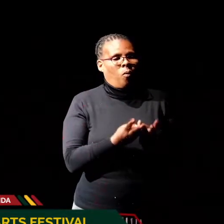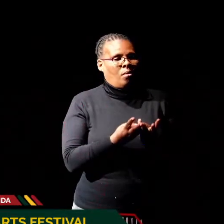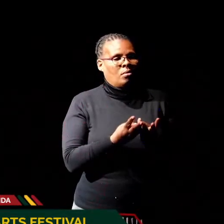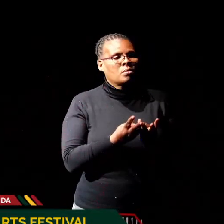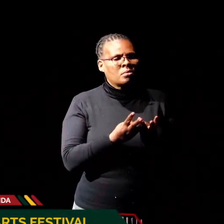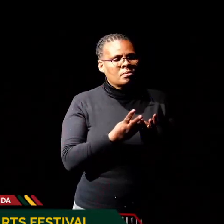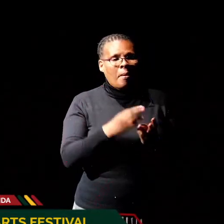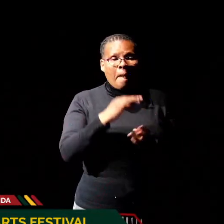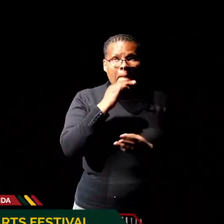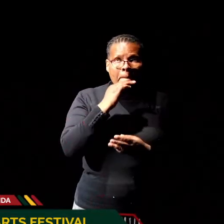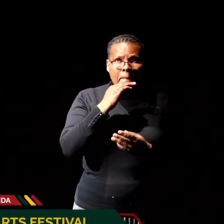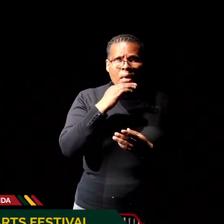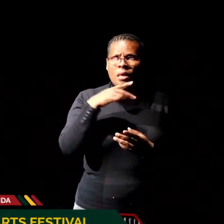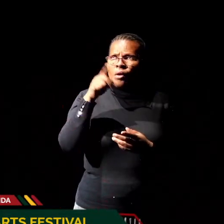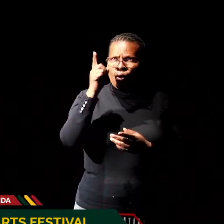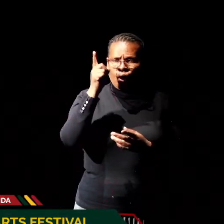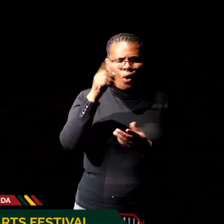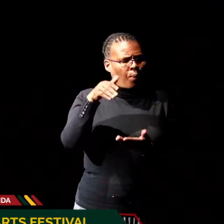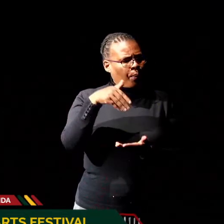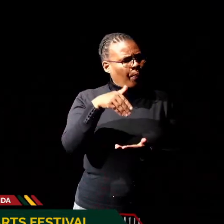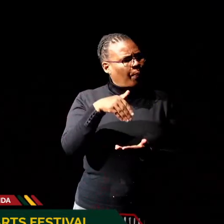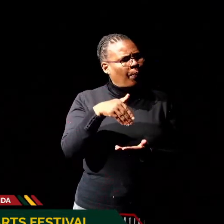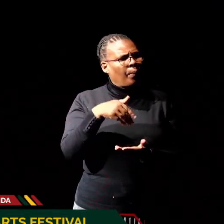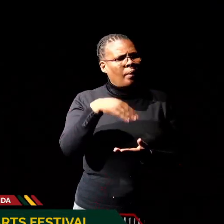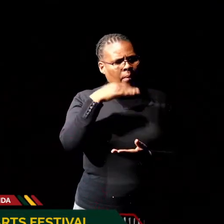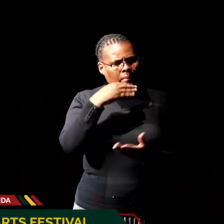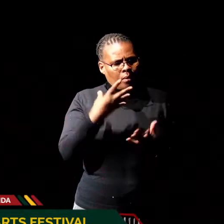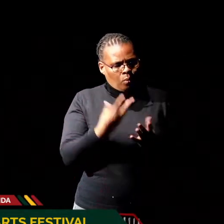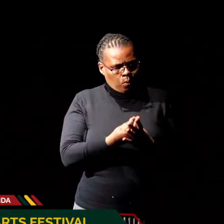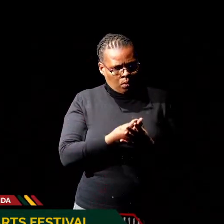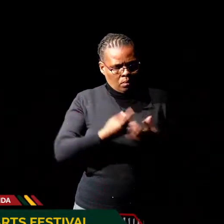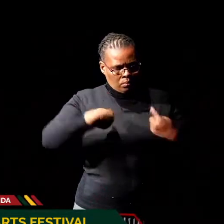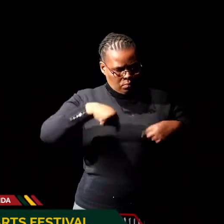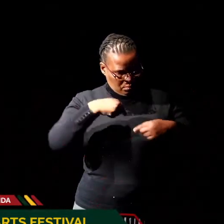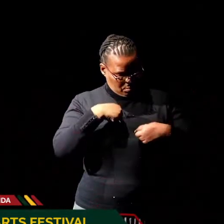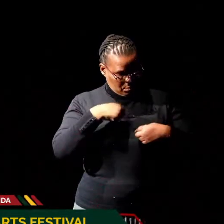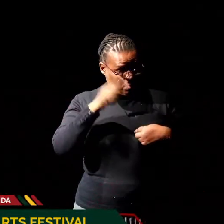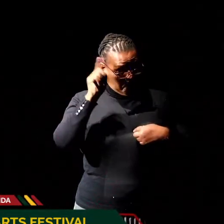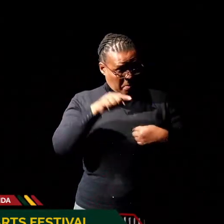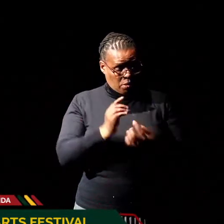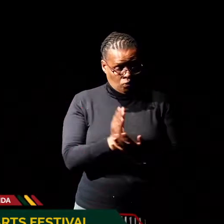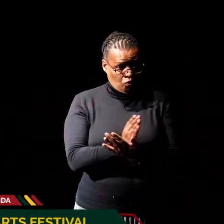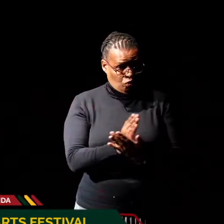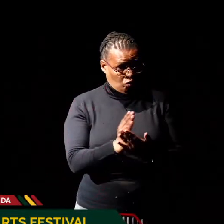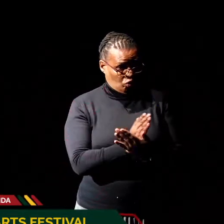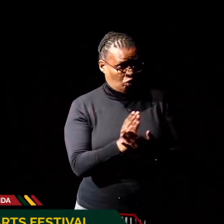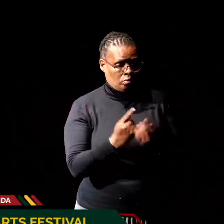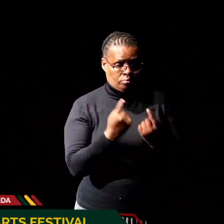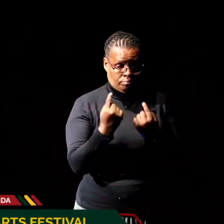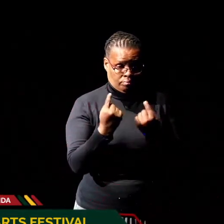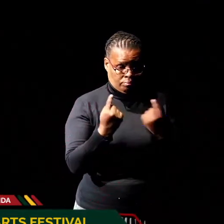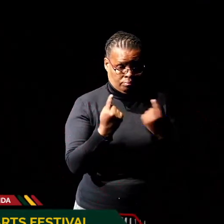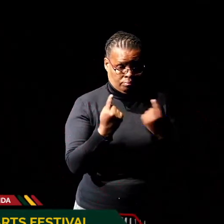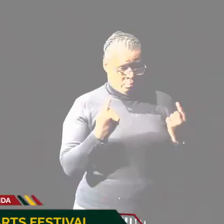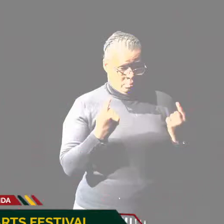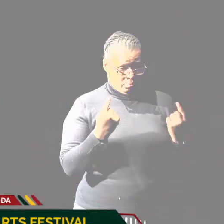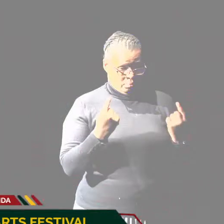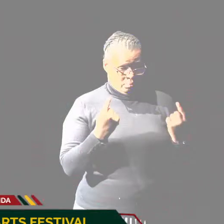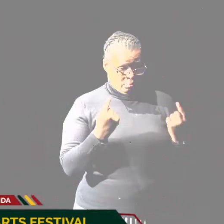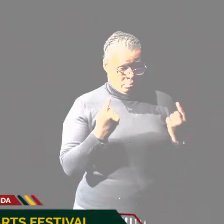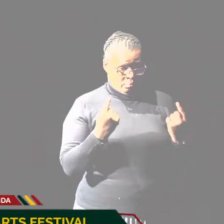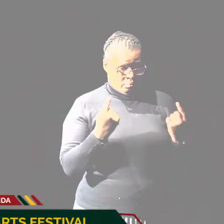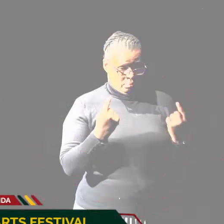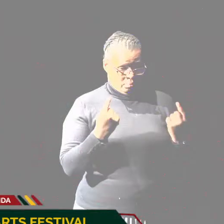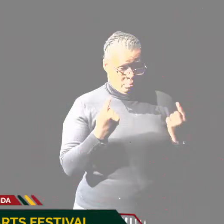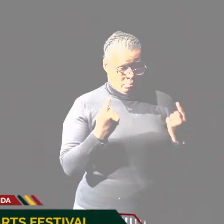as individuals. We are expected to share with one another. And life is about